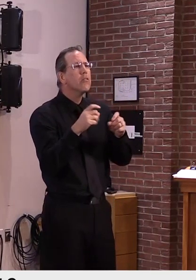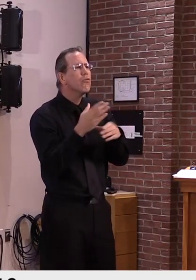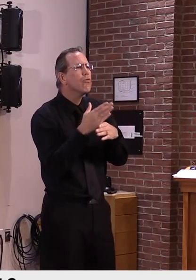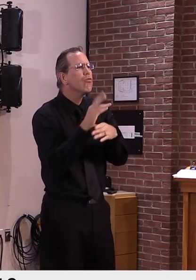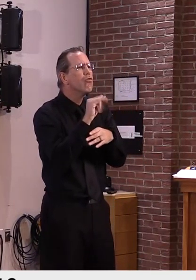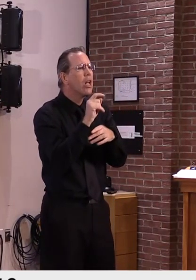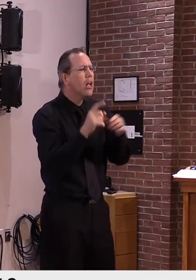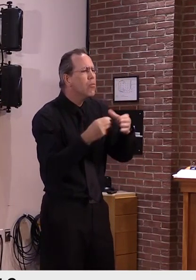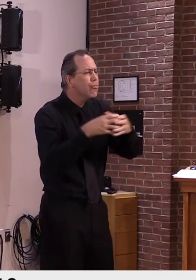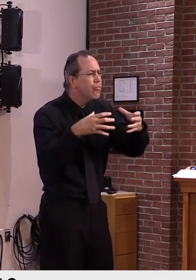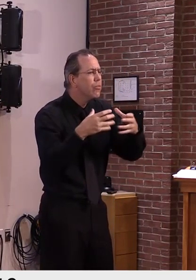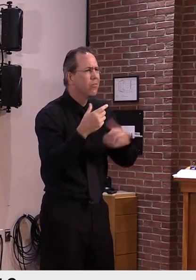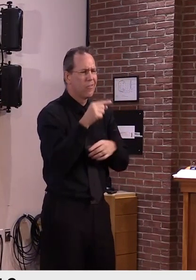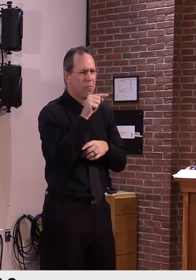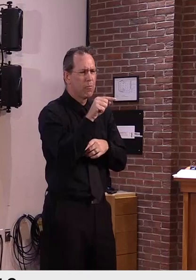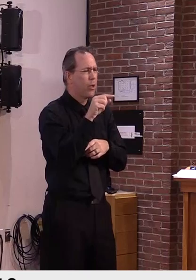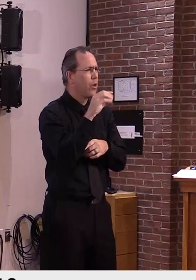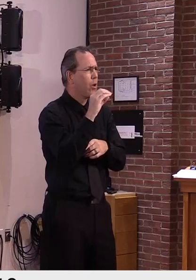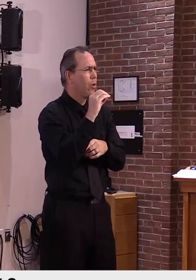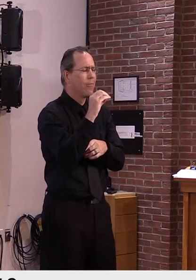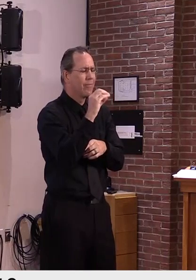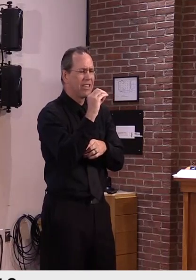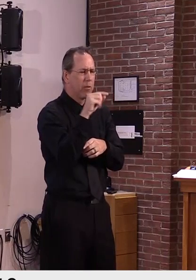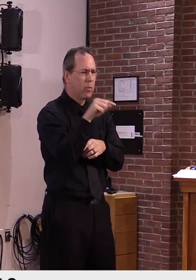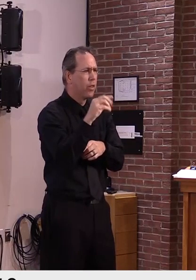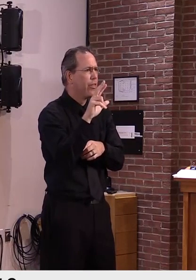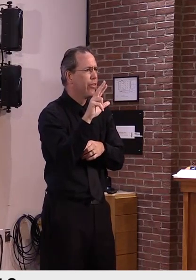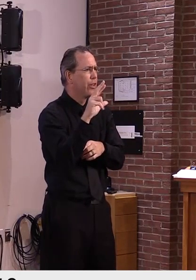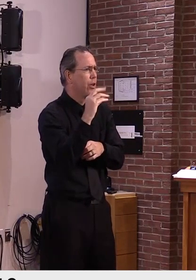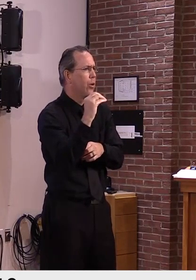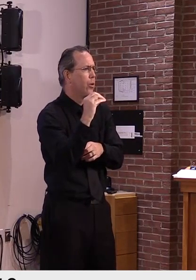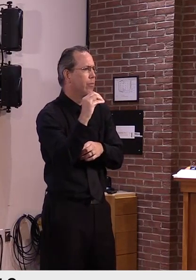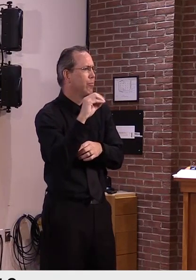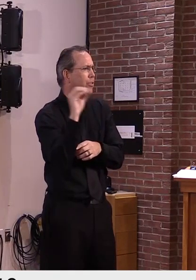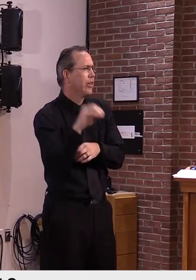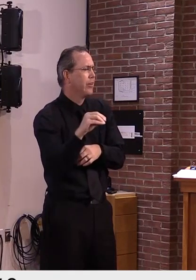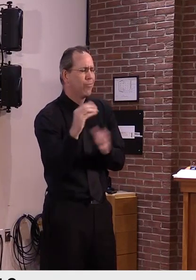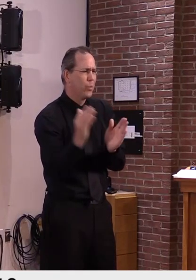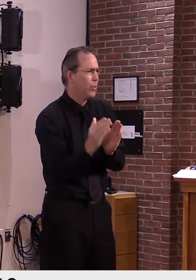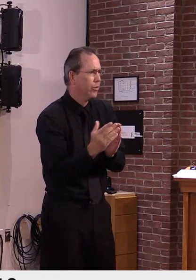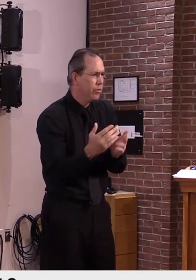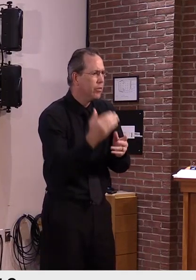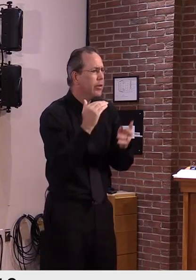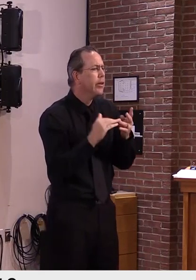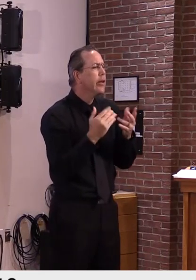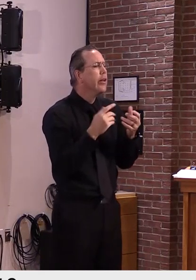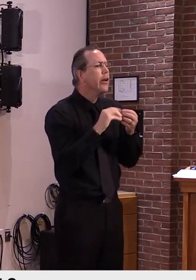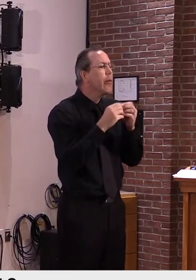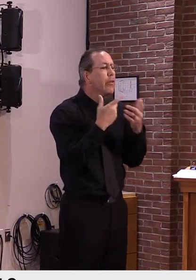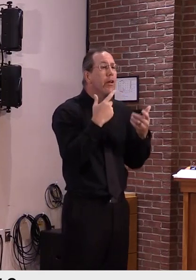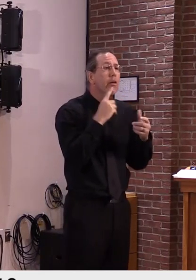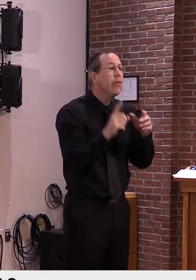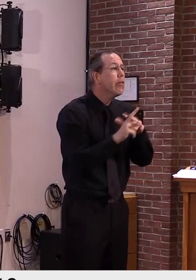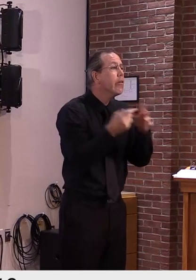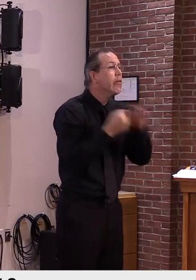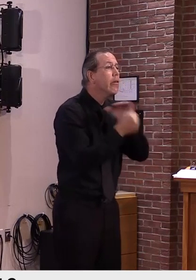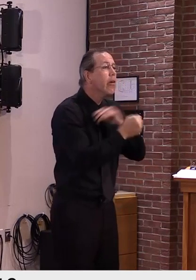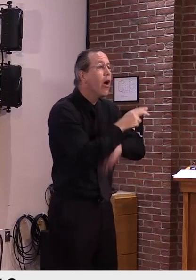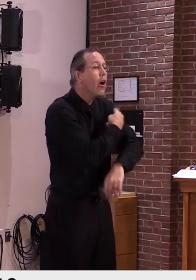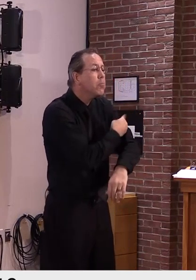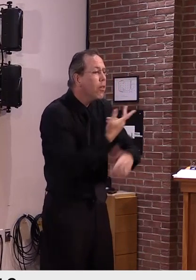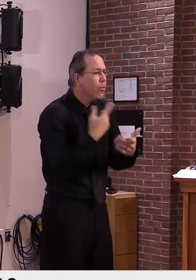very low positivity rate. And again, fortunately, very few people in the hospital in that period of time, whether in general hospital beds